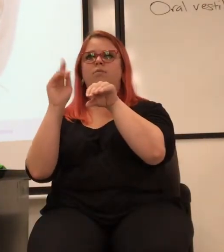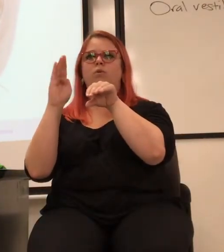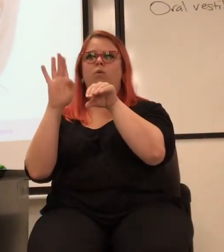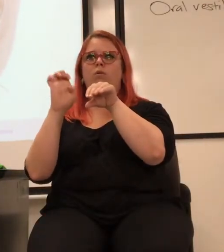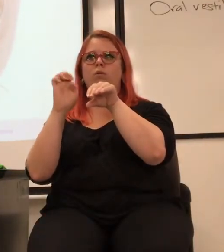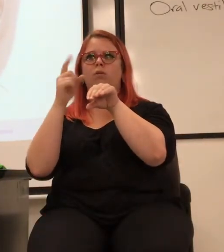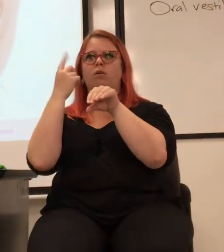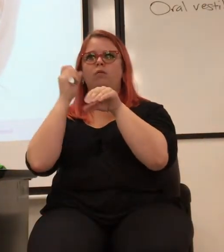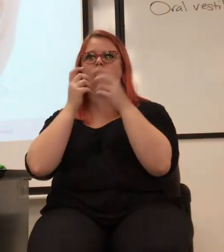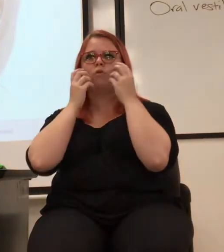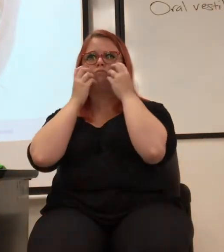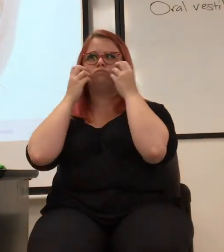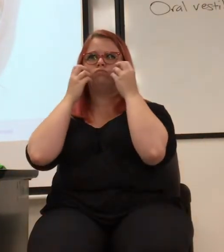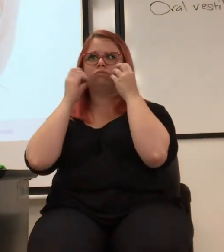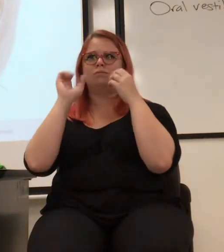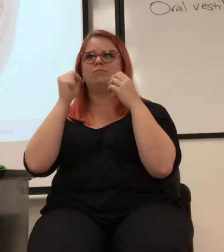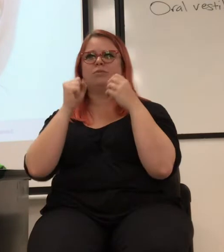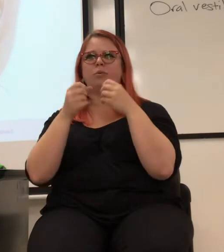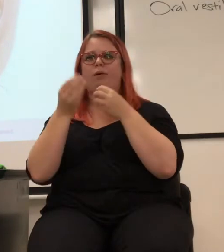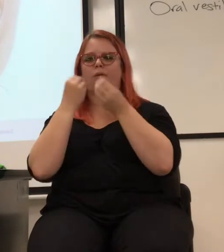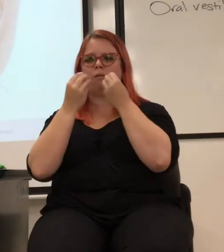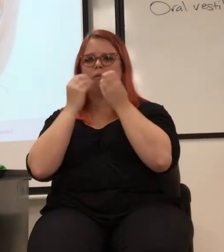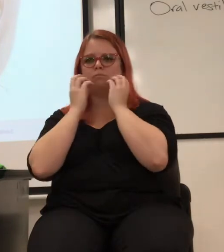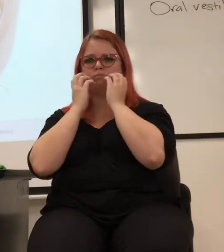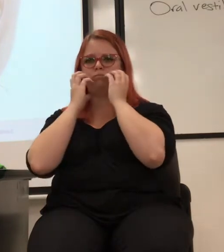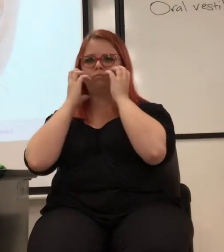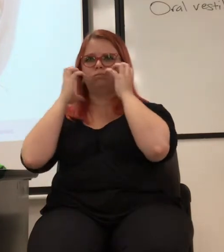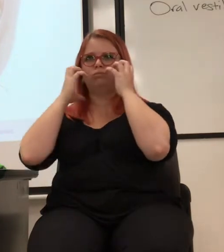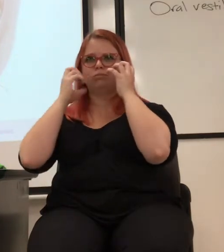Your chipmunk cheeks. You can hold things in there. And